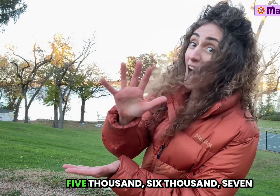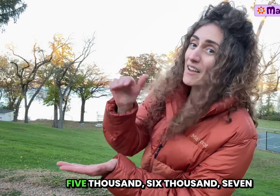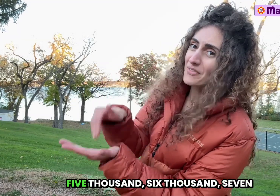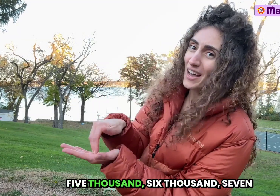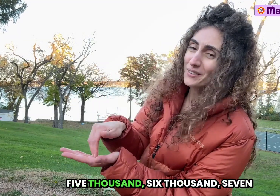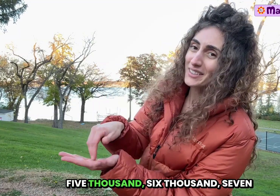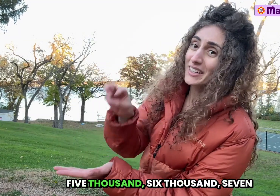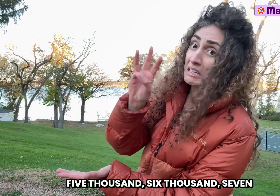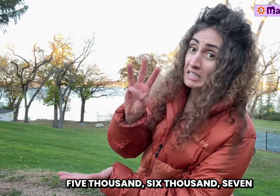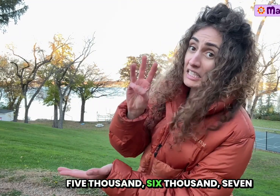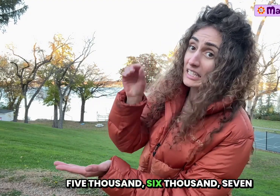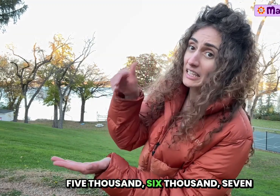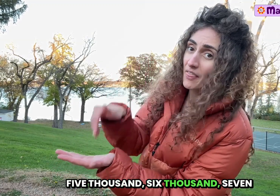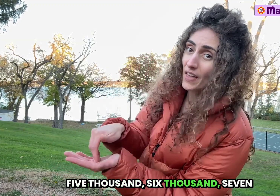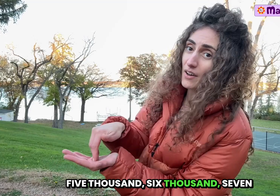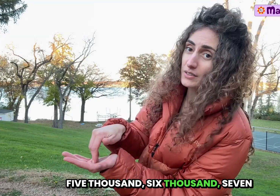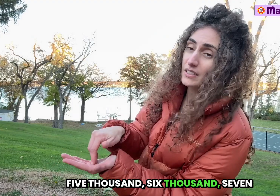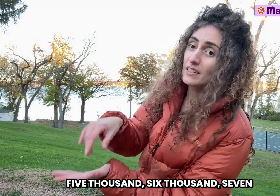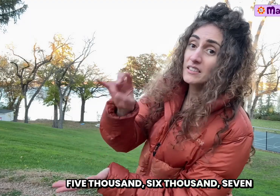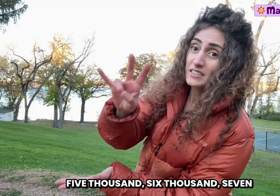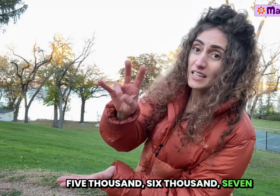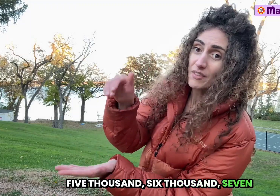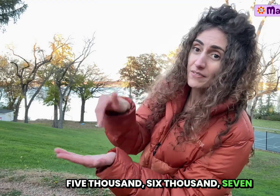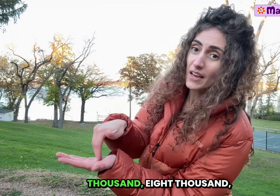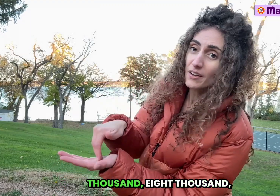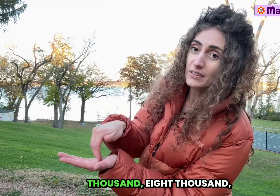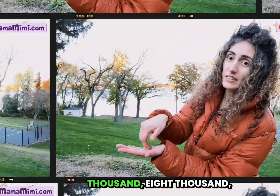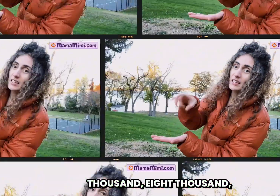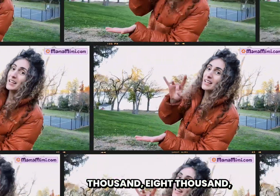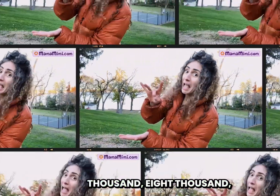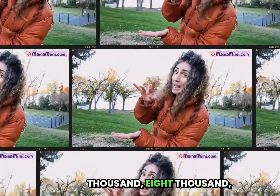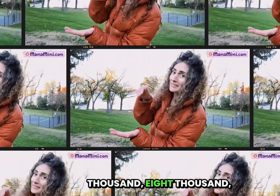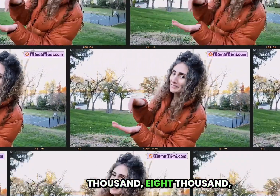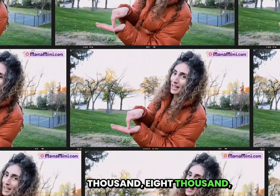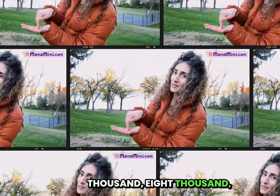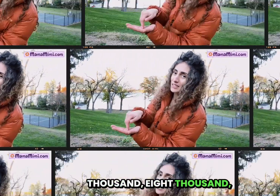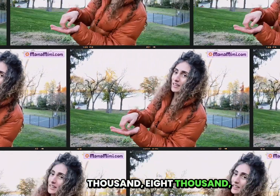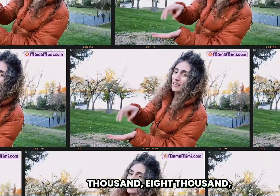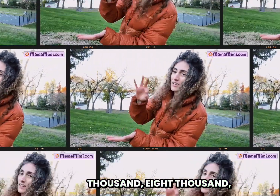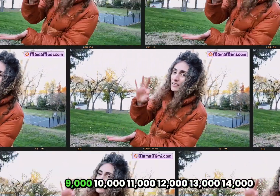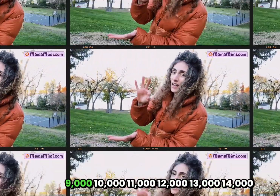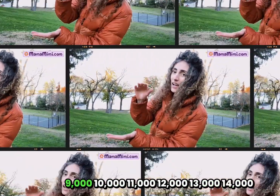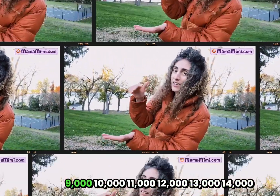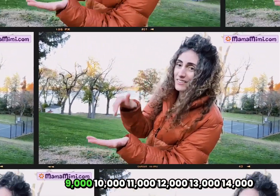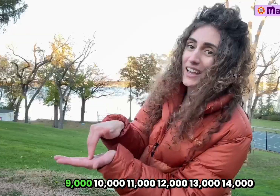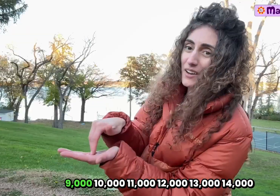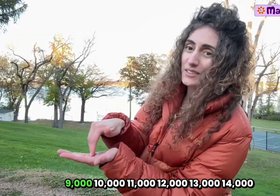thousand, six thousand, seven thousand, eight thousand, nine thousand,